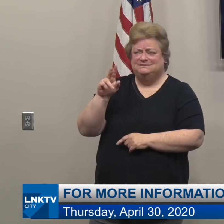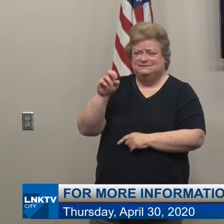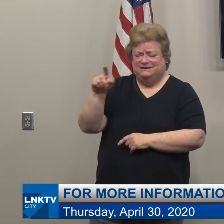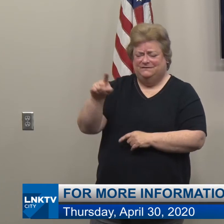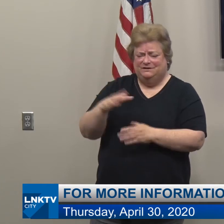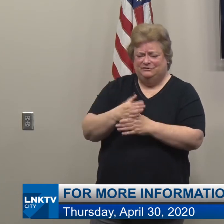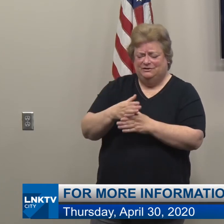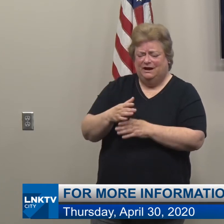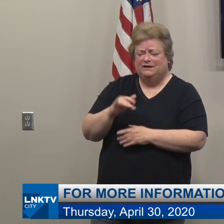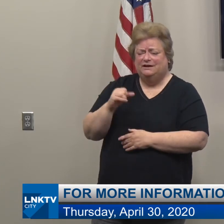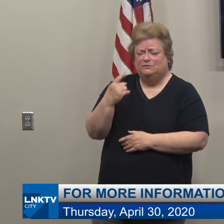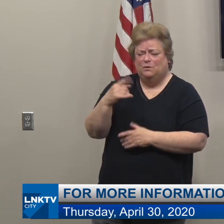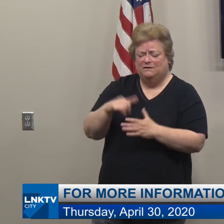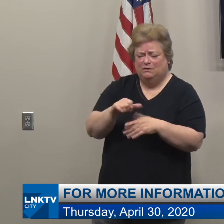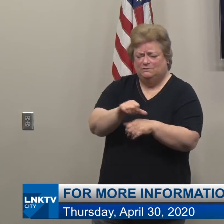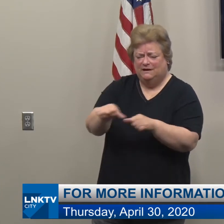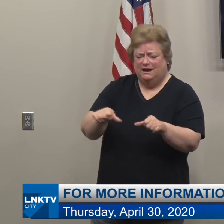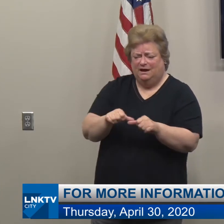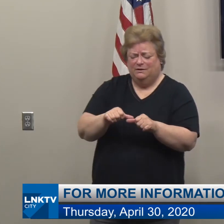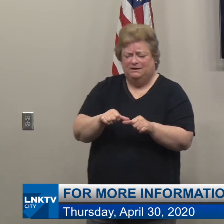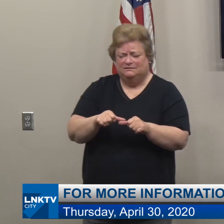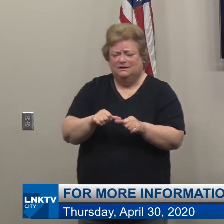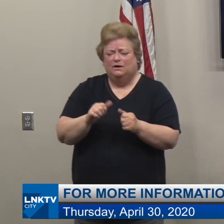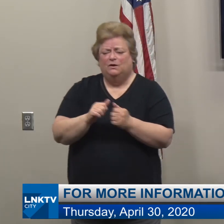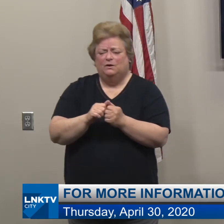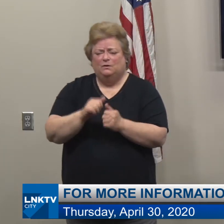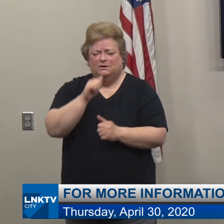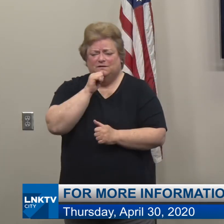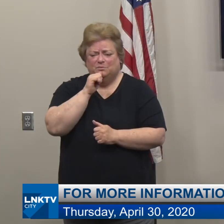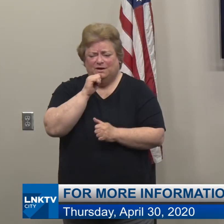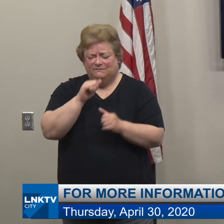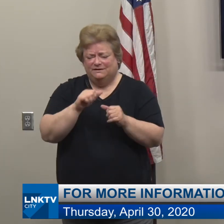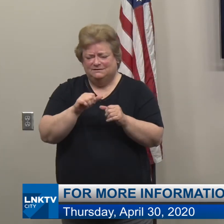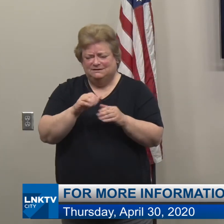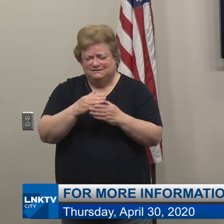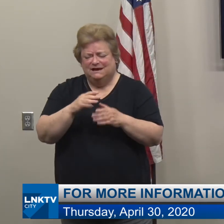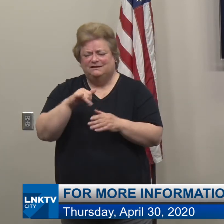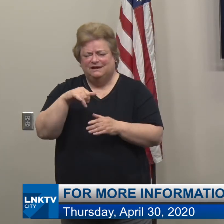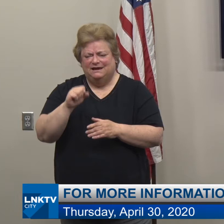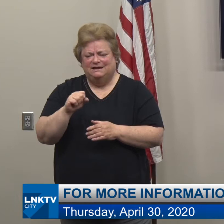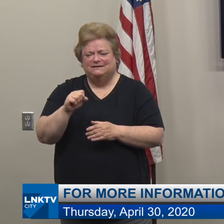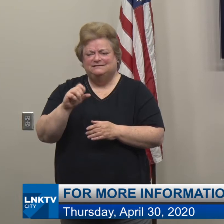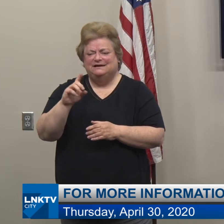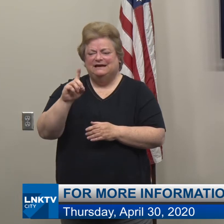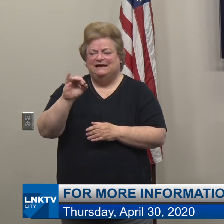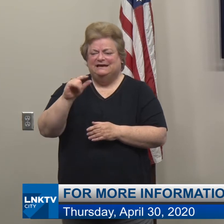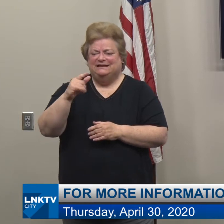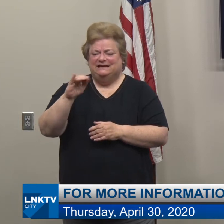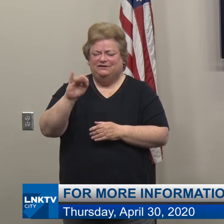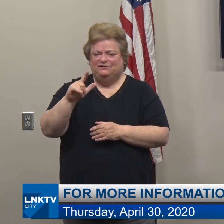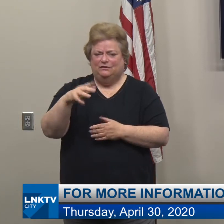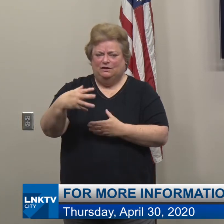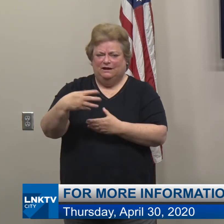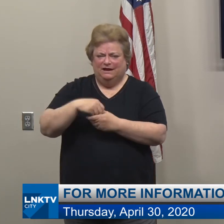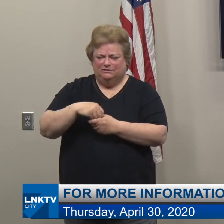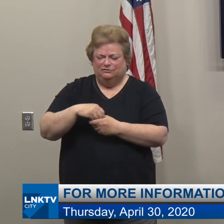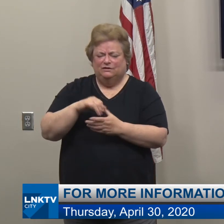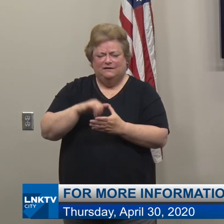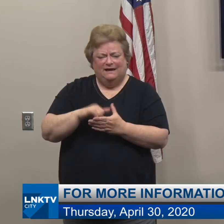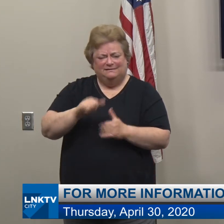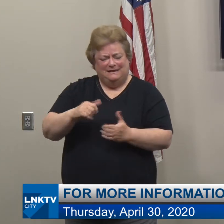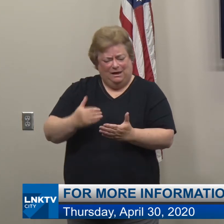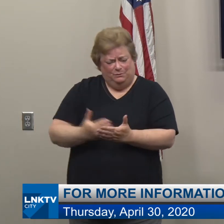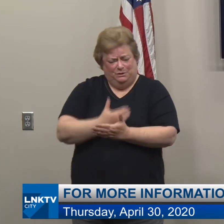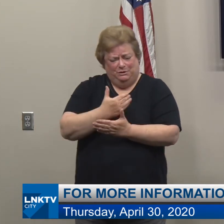of collaboration with LPS, the city, and the private sector is in the area of digital inclusion, which has taken on renewed importance